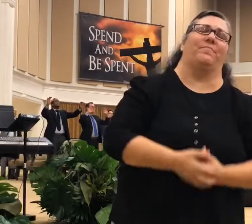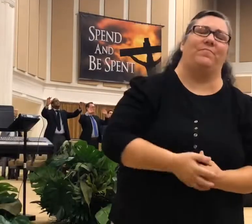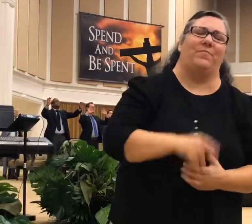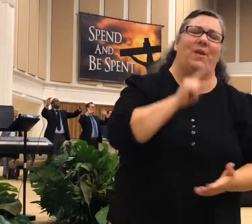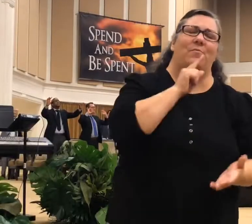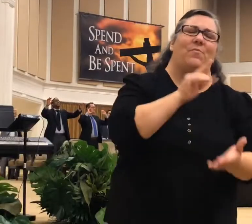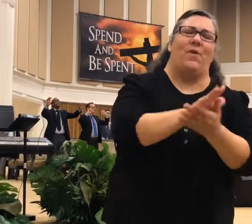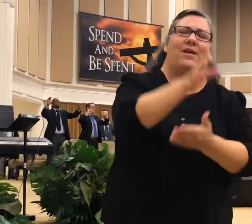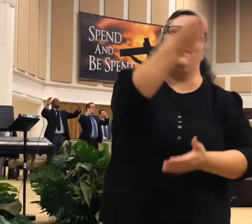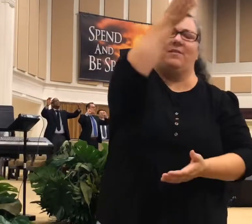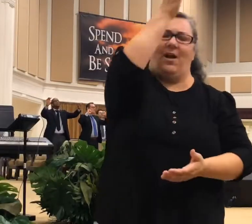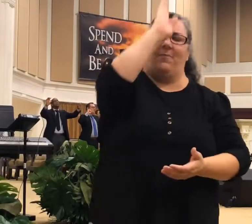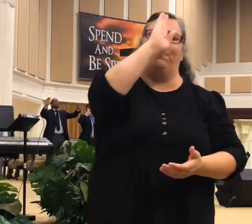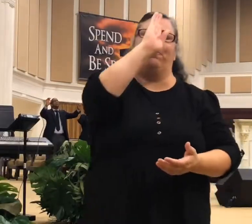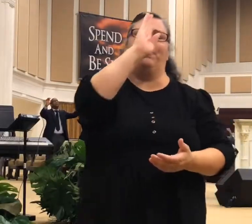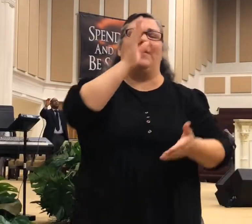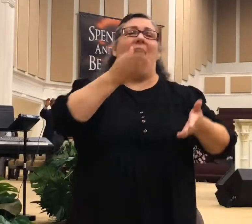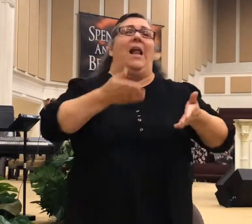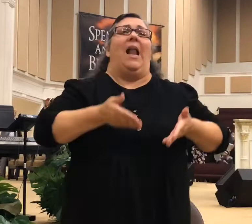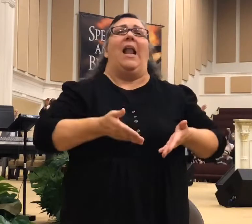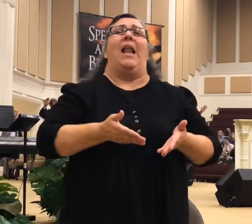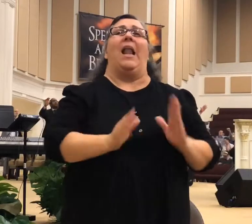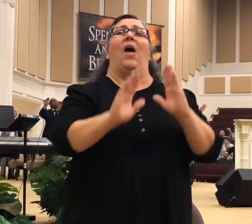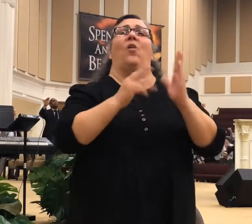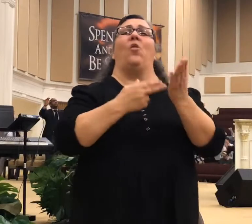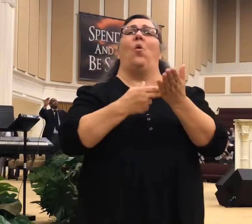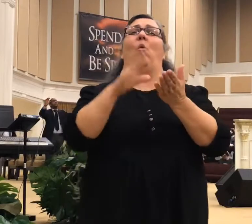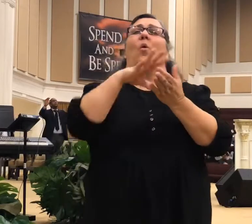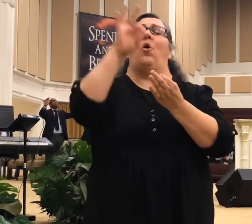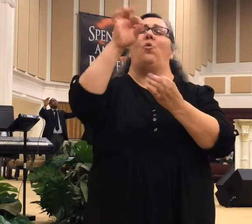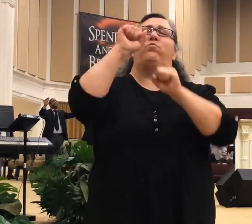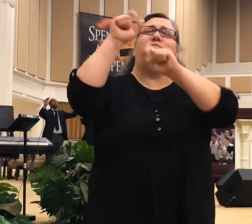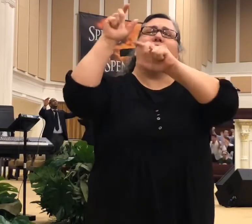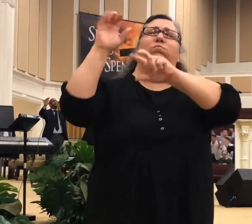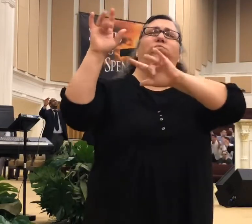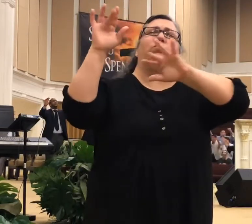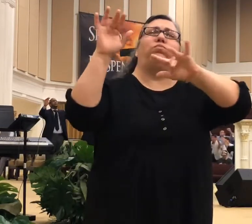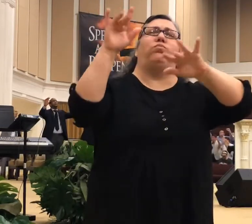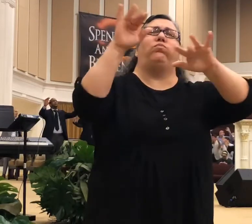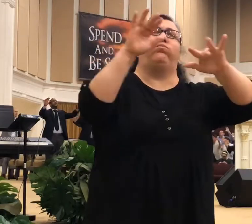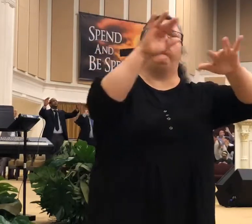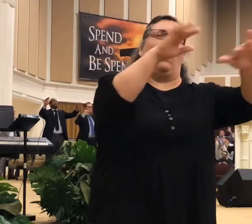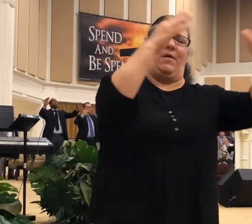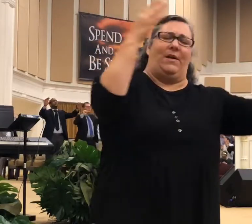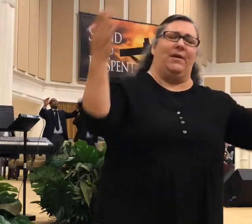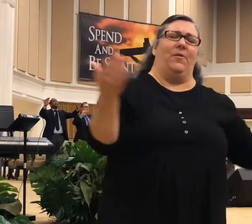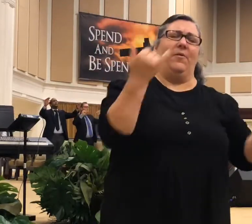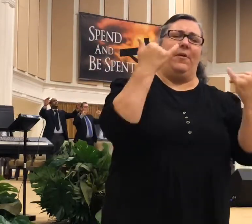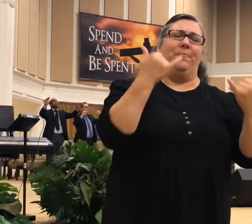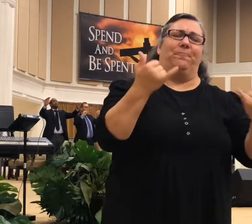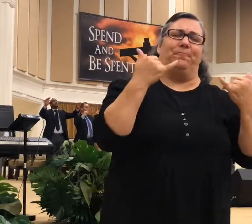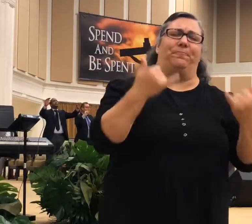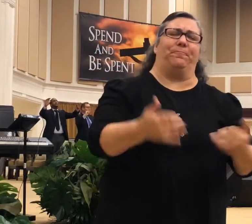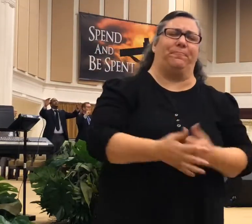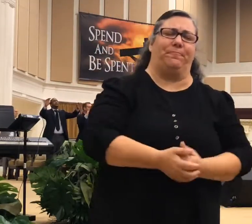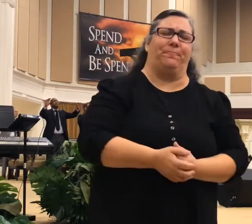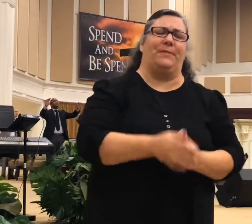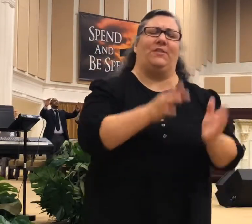Praise God. Let's let the Holy Ghost hover over us right now.